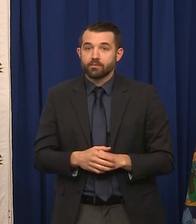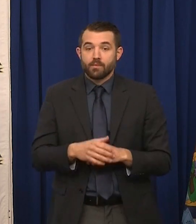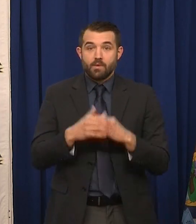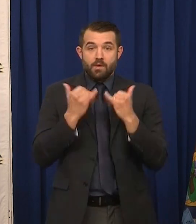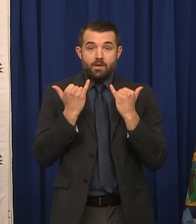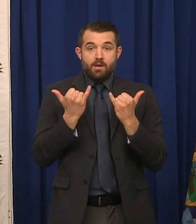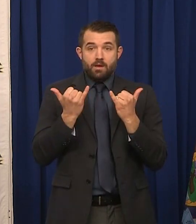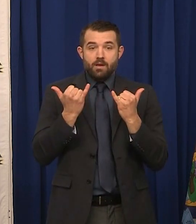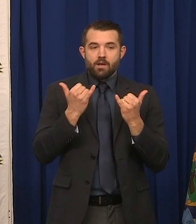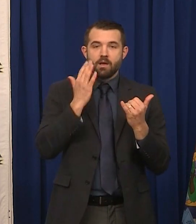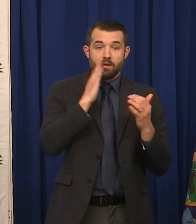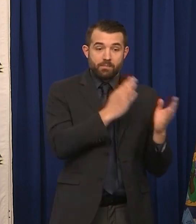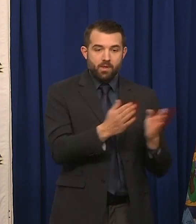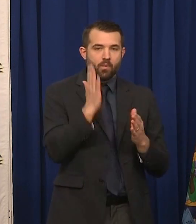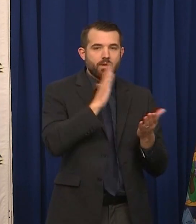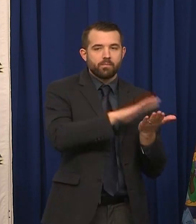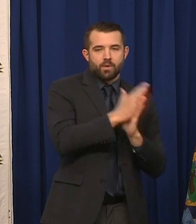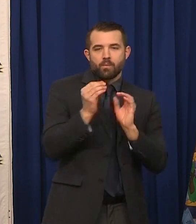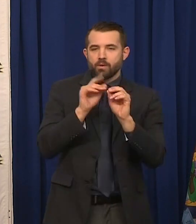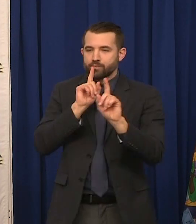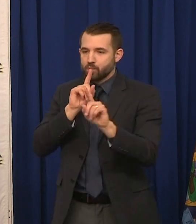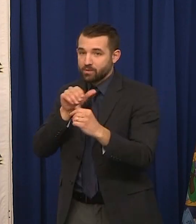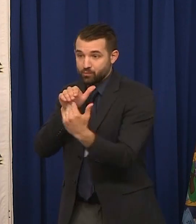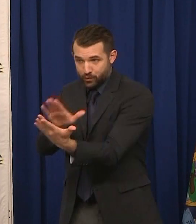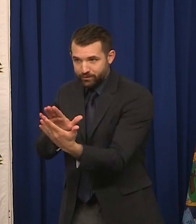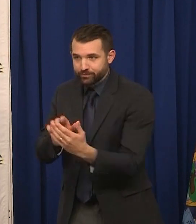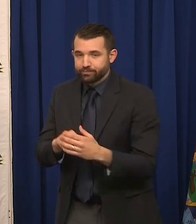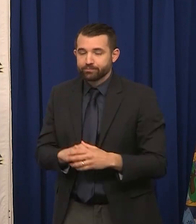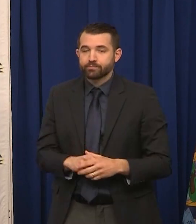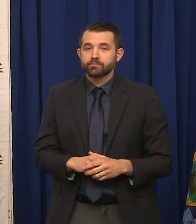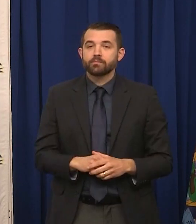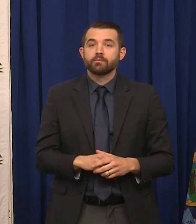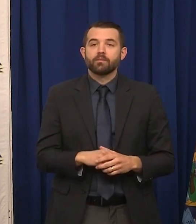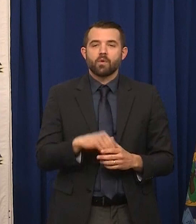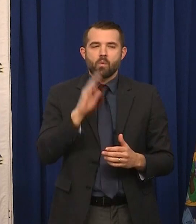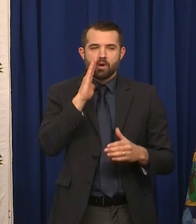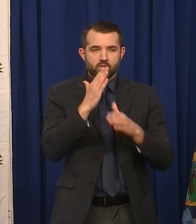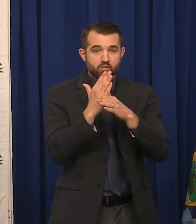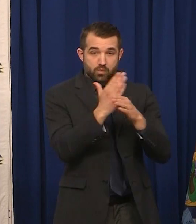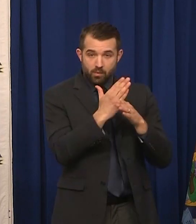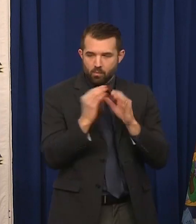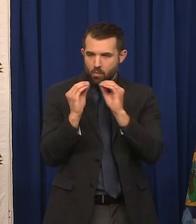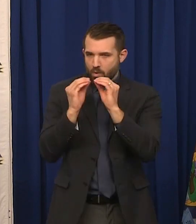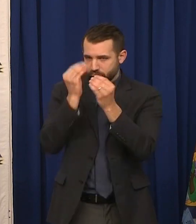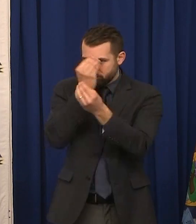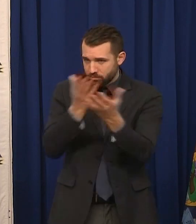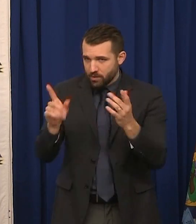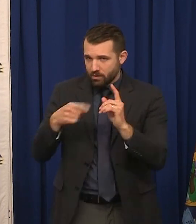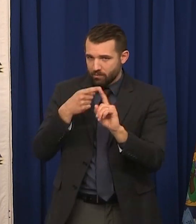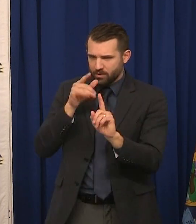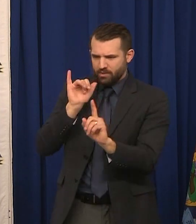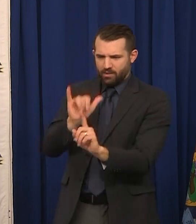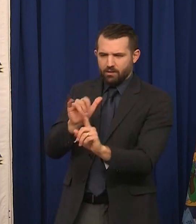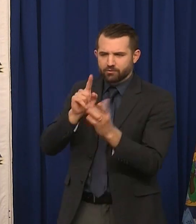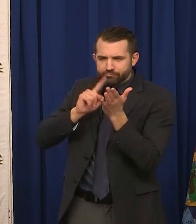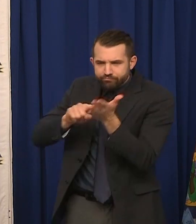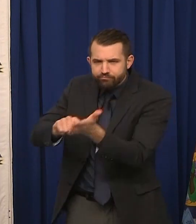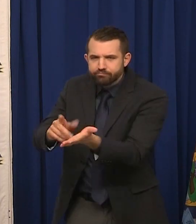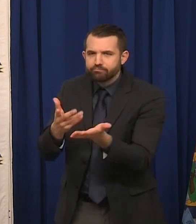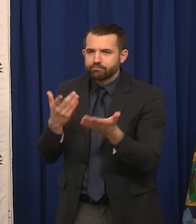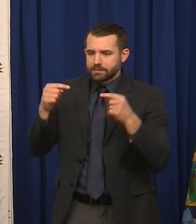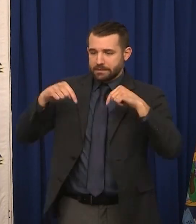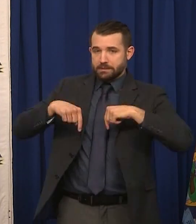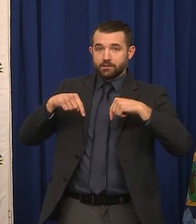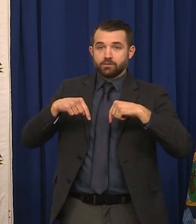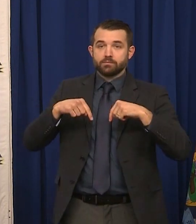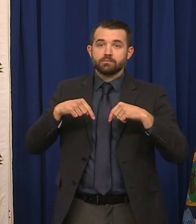will have more information about the nature of our investigation as we conduct these briefings, but based on the